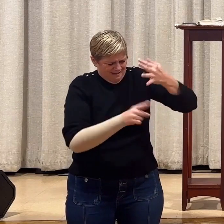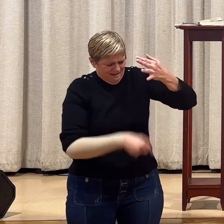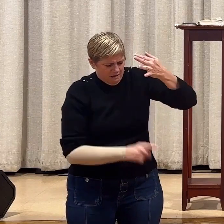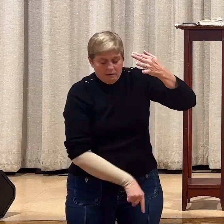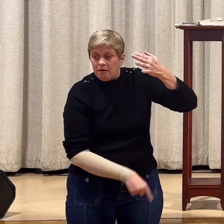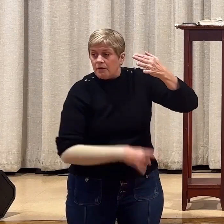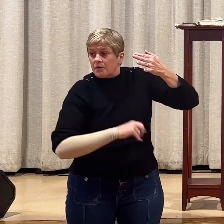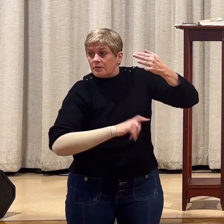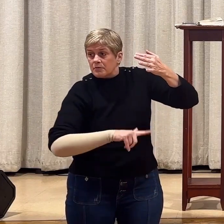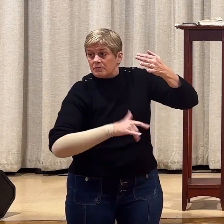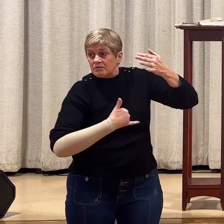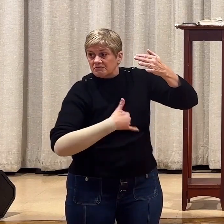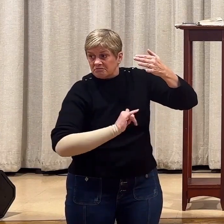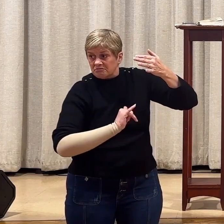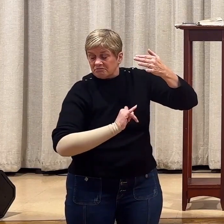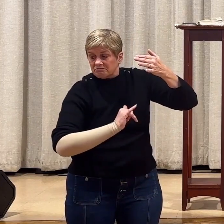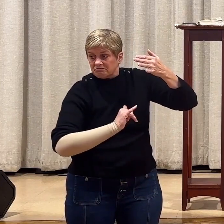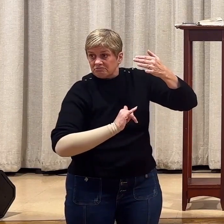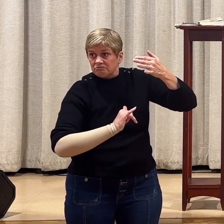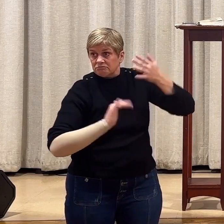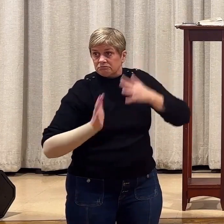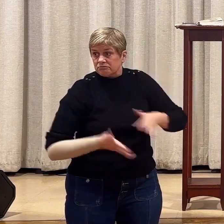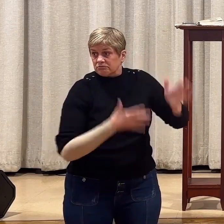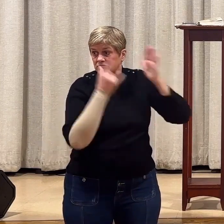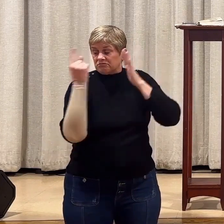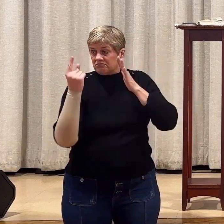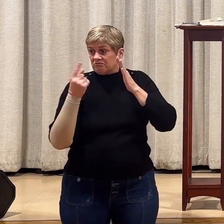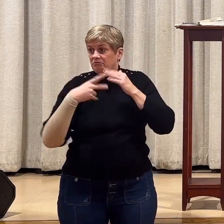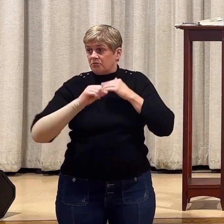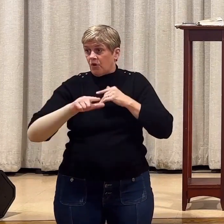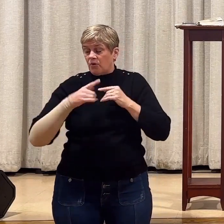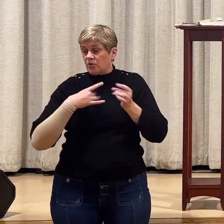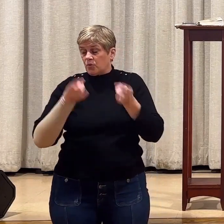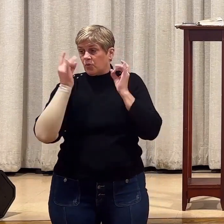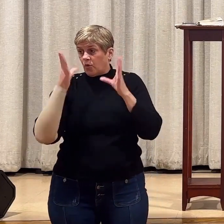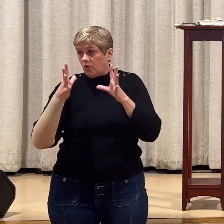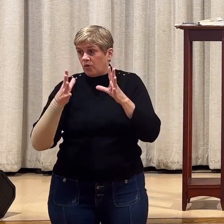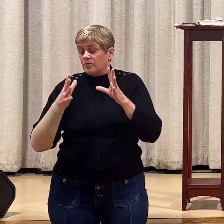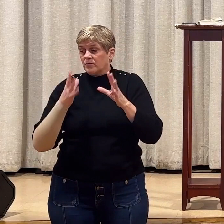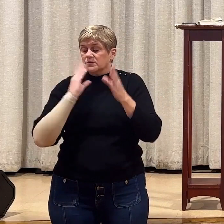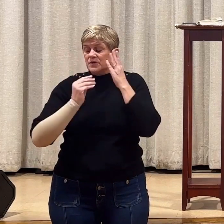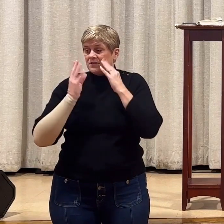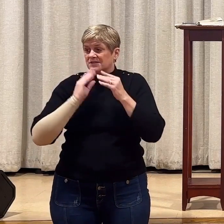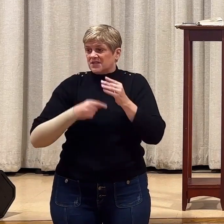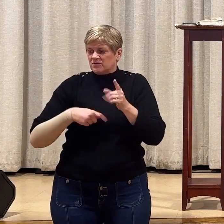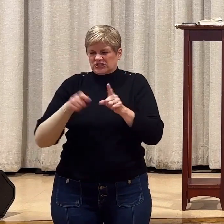And Paul went through the hardest circumstance, persecution.